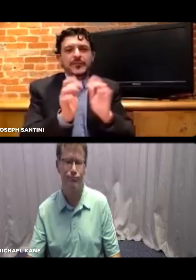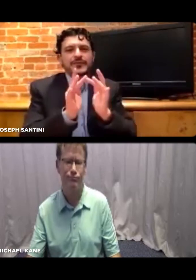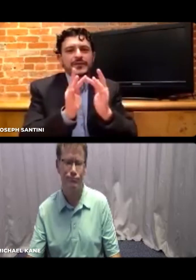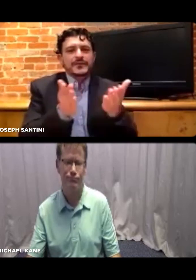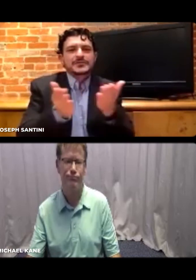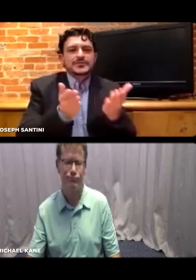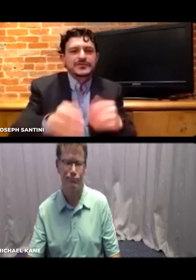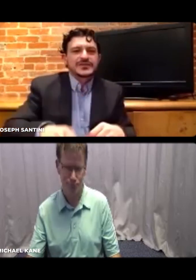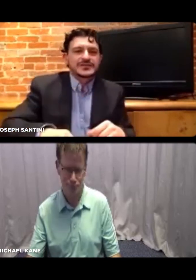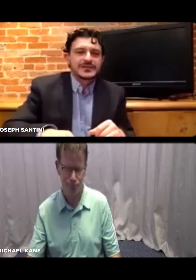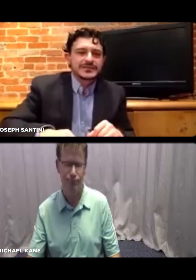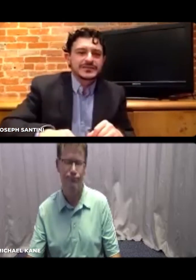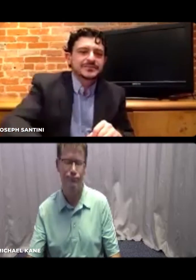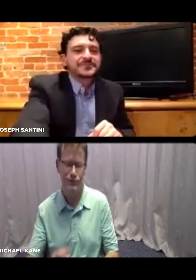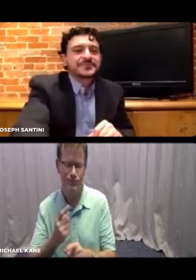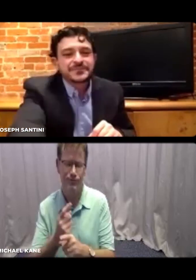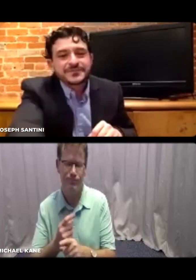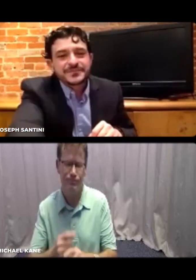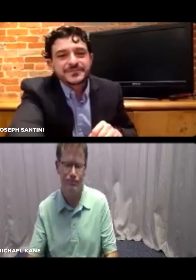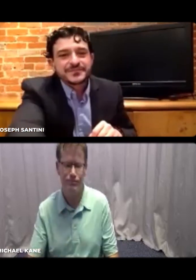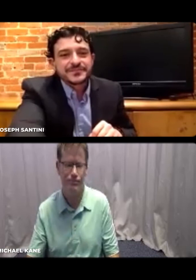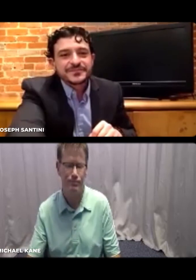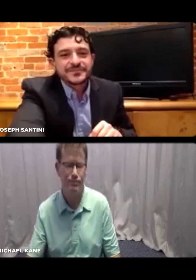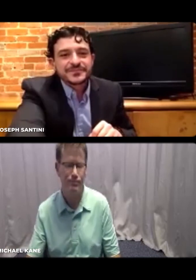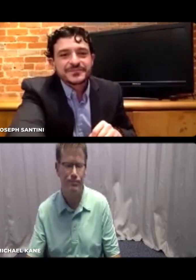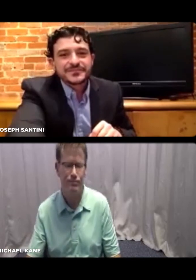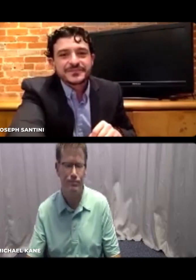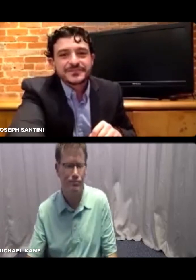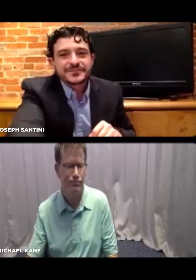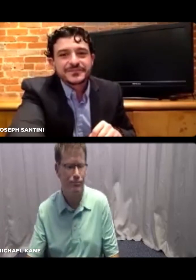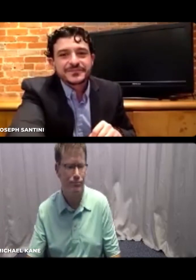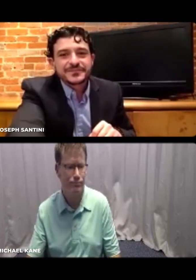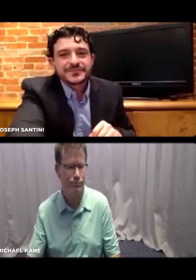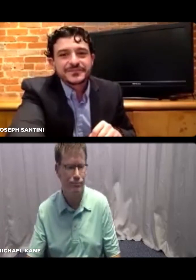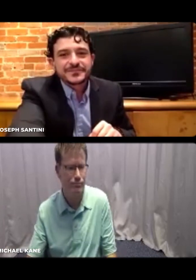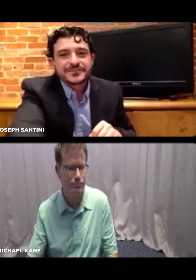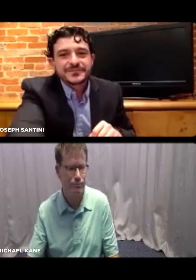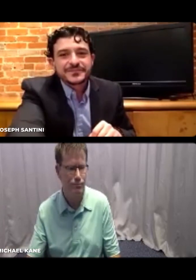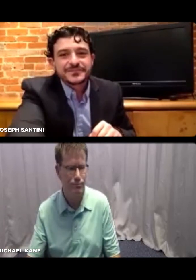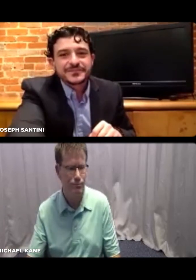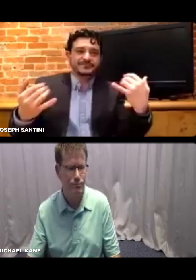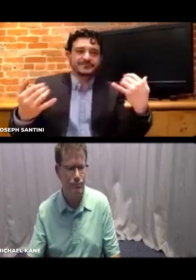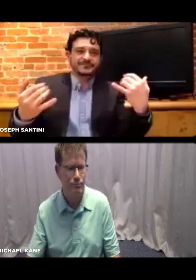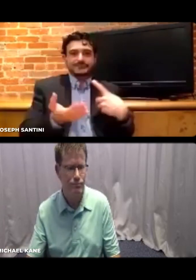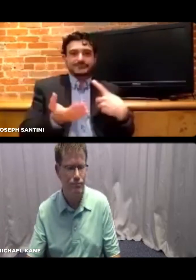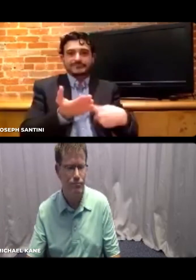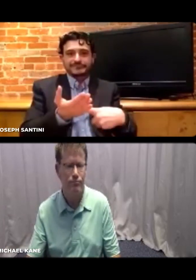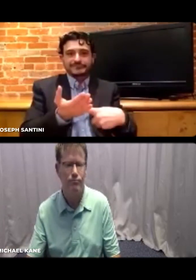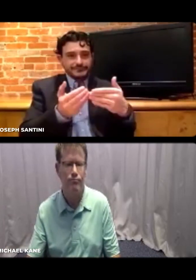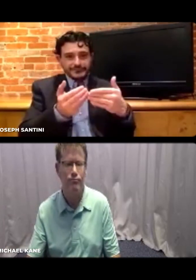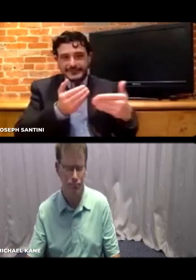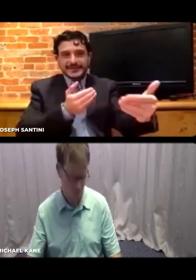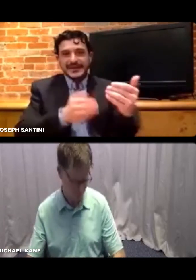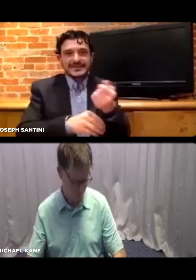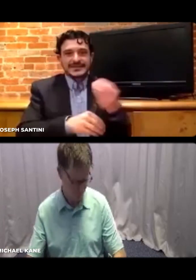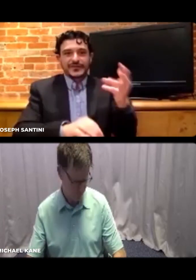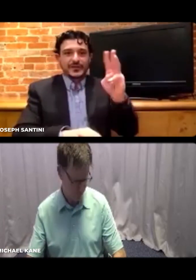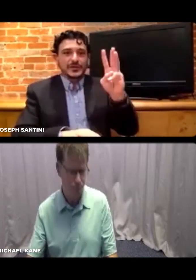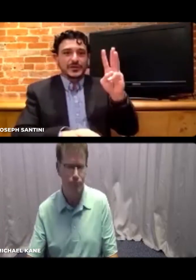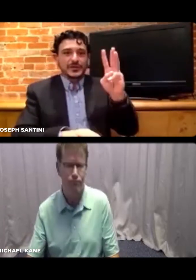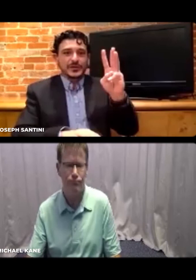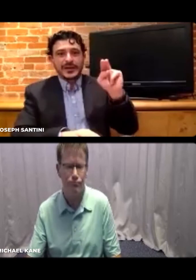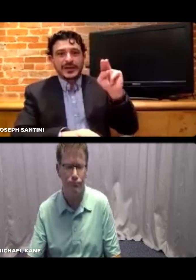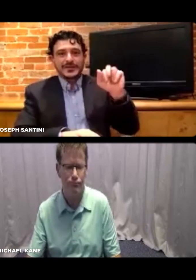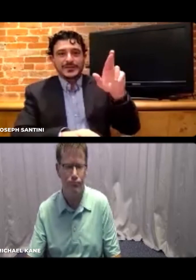kids get scammed out of their money like that. So we've got to caution them against that as well. You're right. Yep. Now we do have some